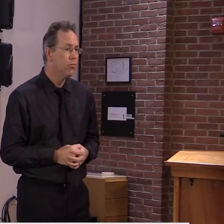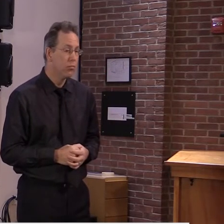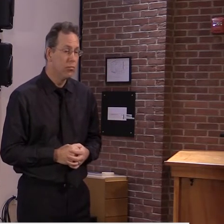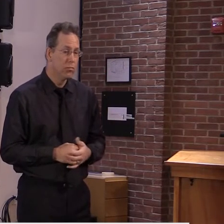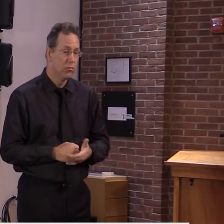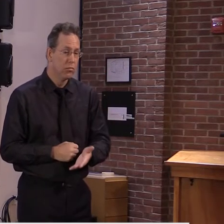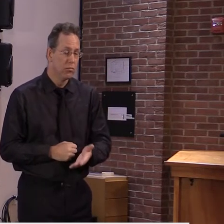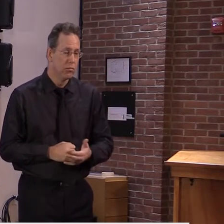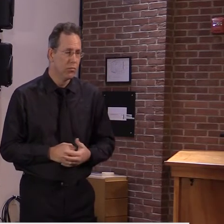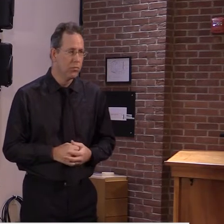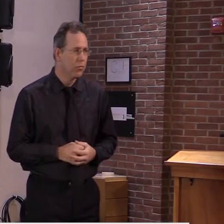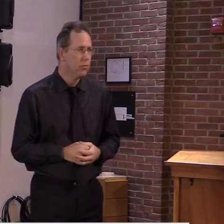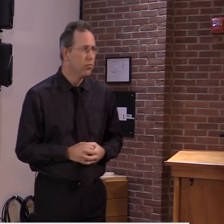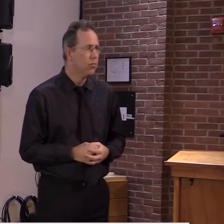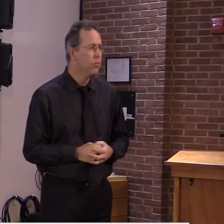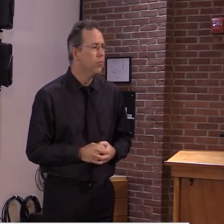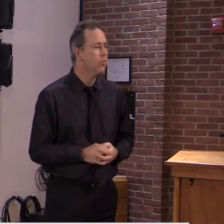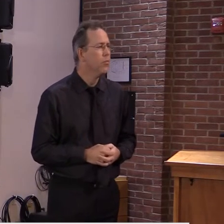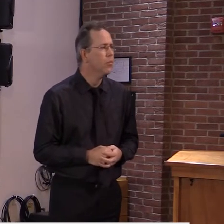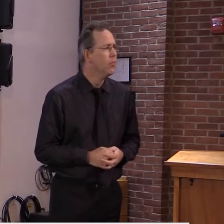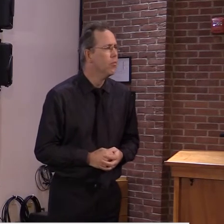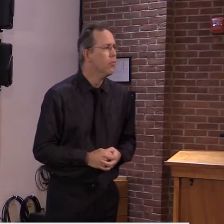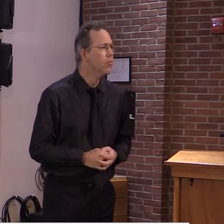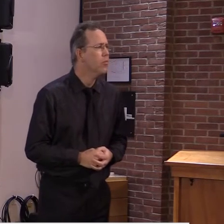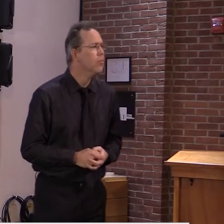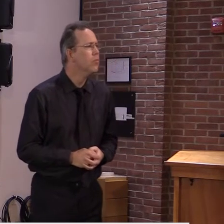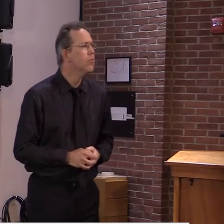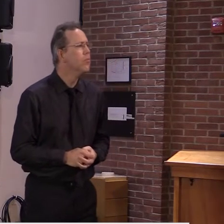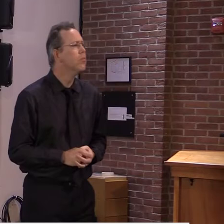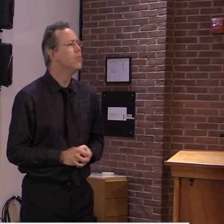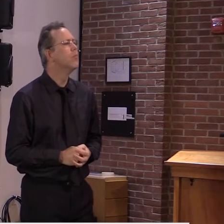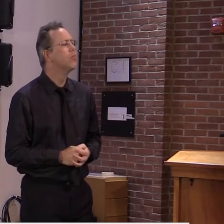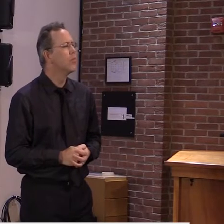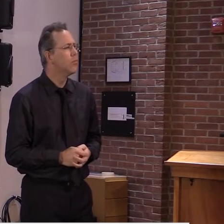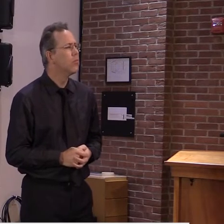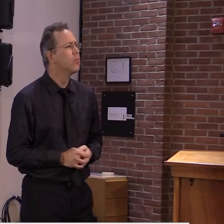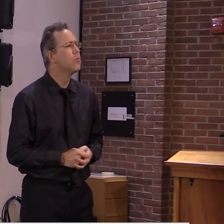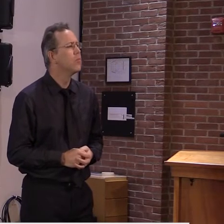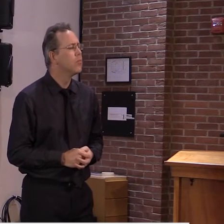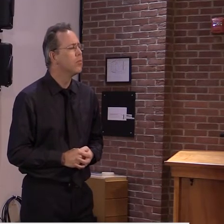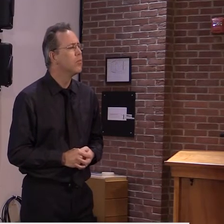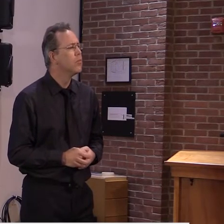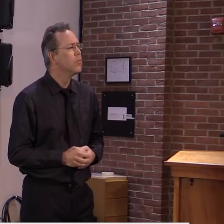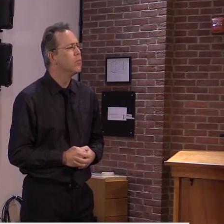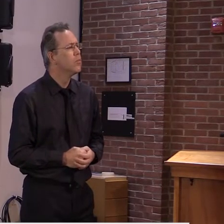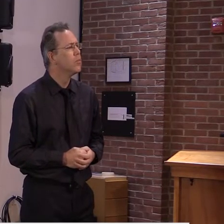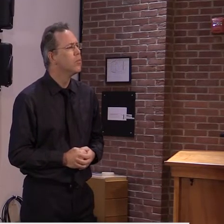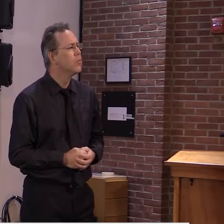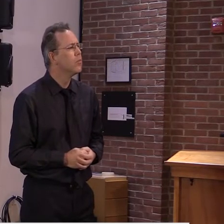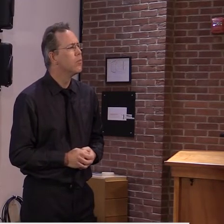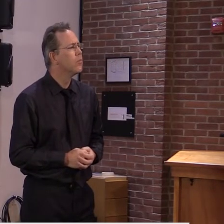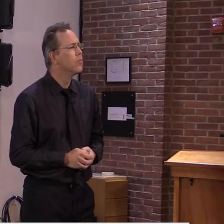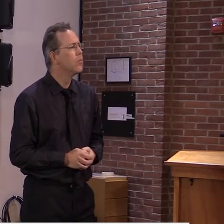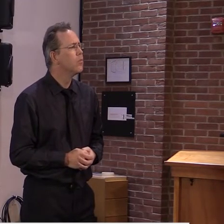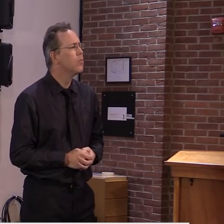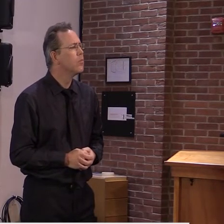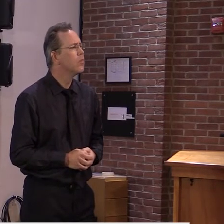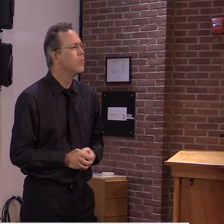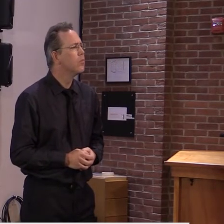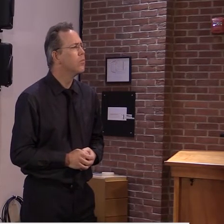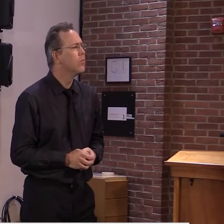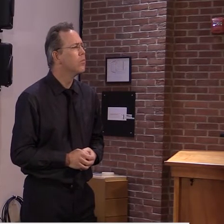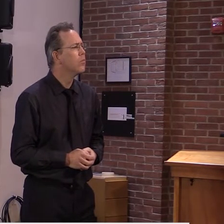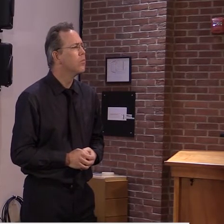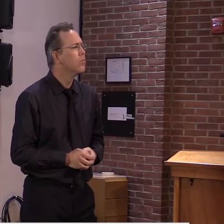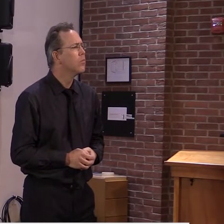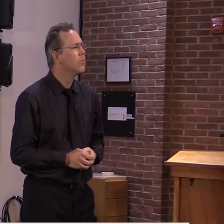Hi. President Trump has been sort of floating and threatening the idea that he's going to reject the aid